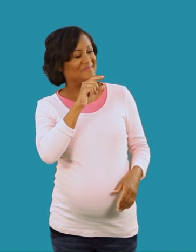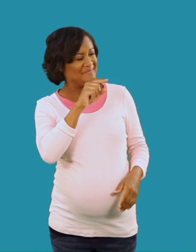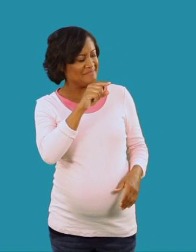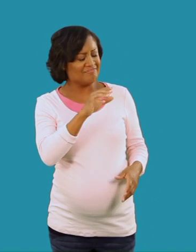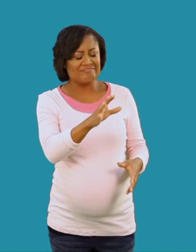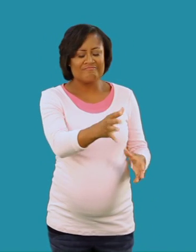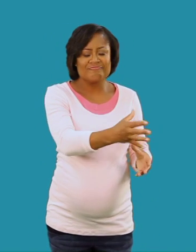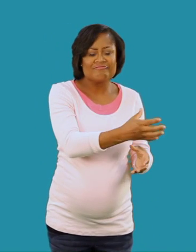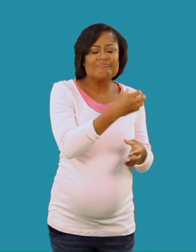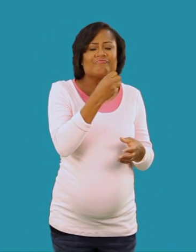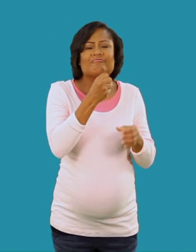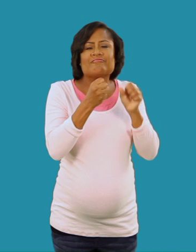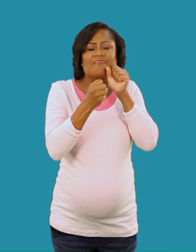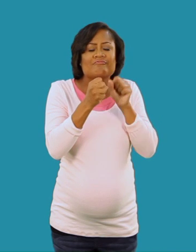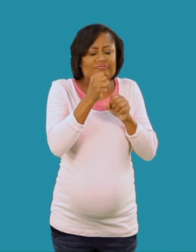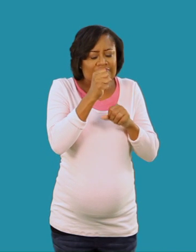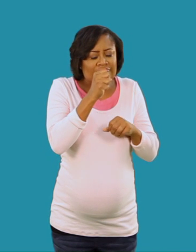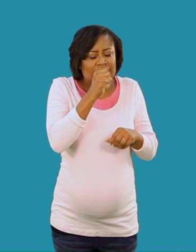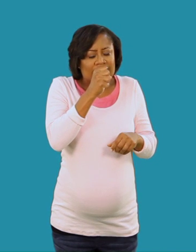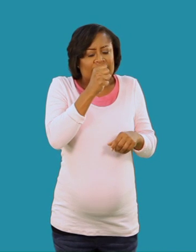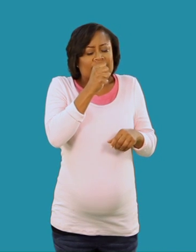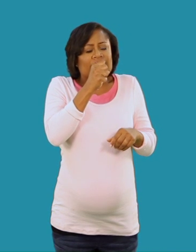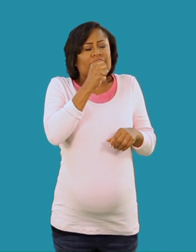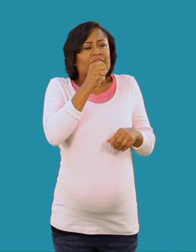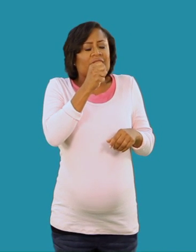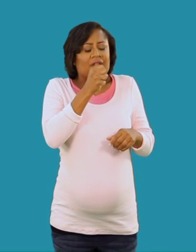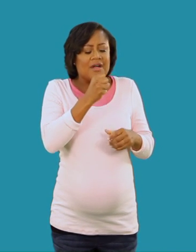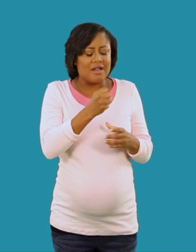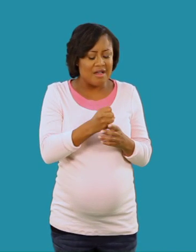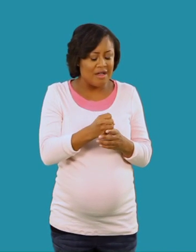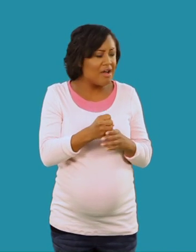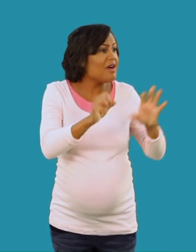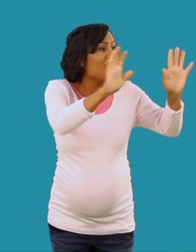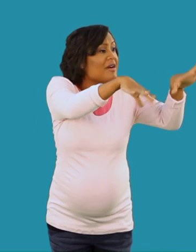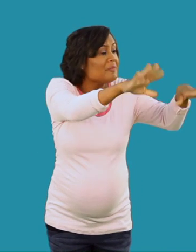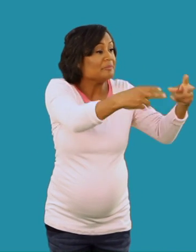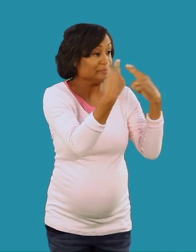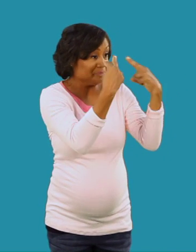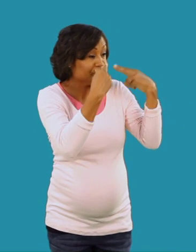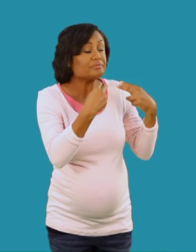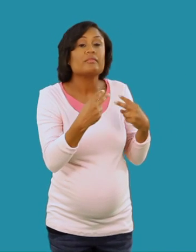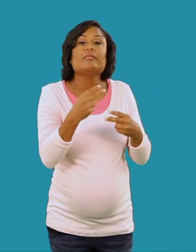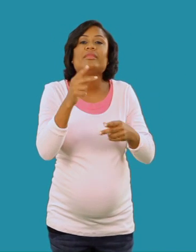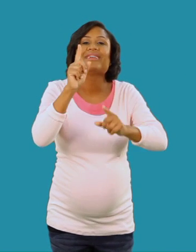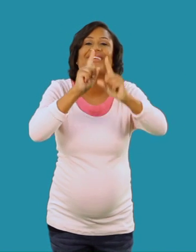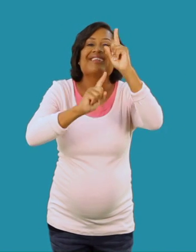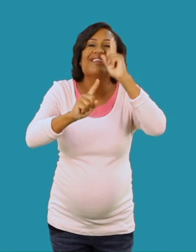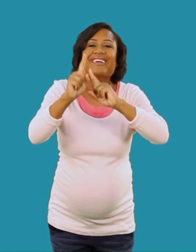the blossoms and shows her friends the sign for flower.